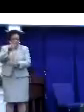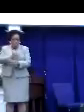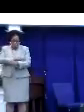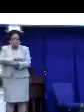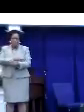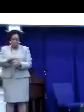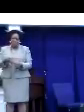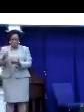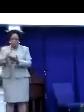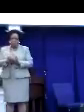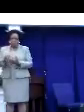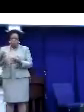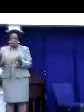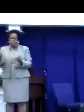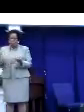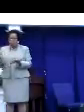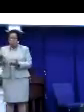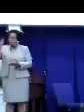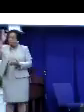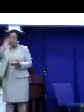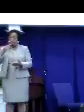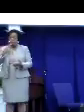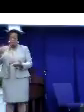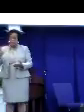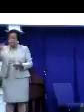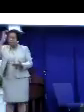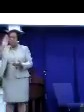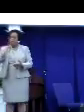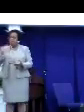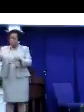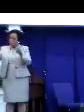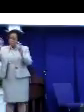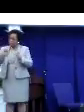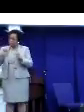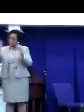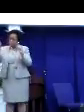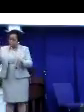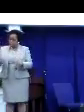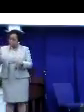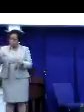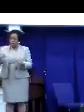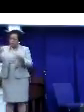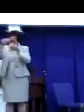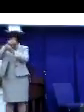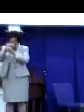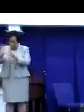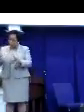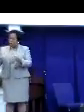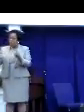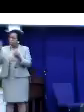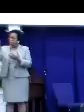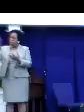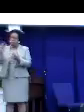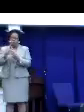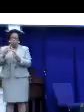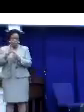help me in this place. Amen. To do what God has said. Amen. God has given us the ability to obey and to do his word.